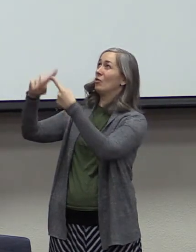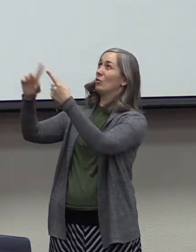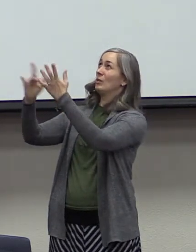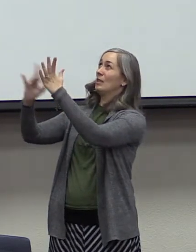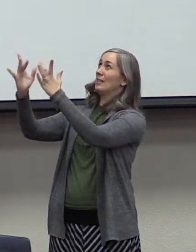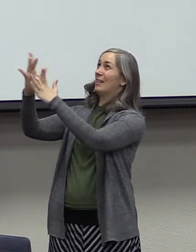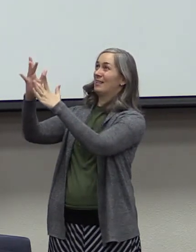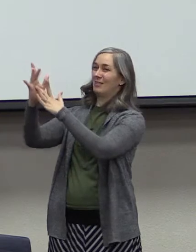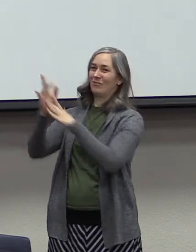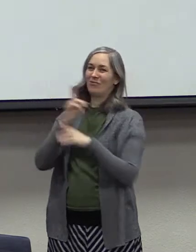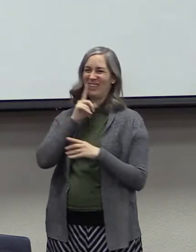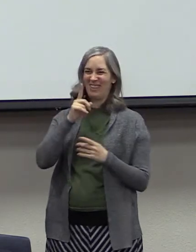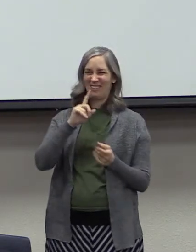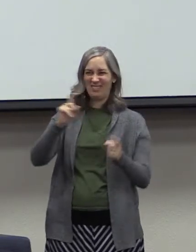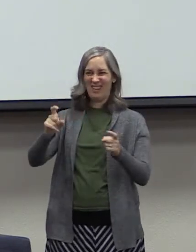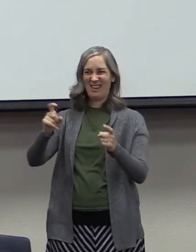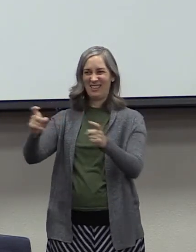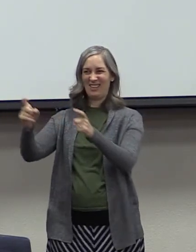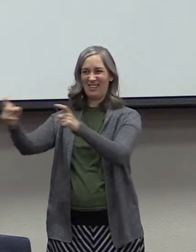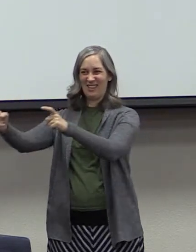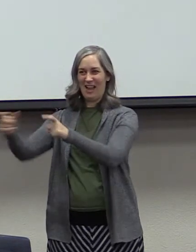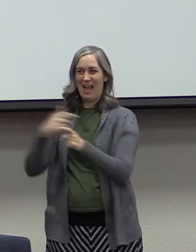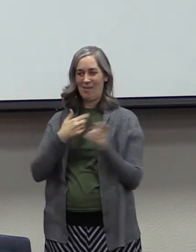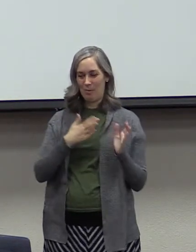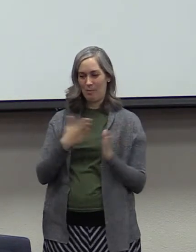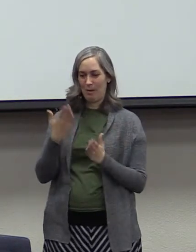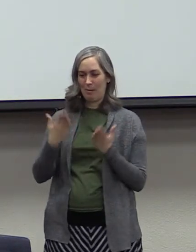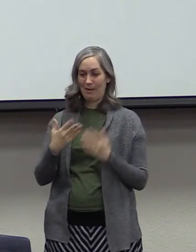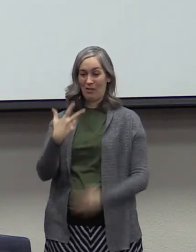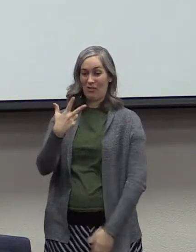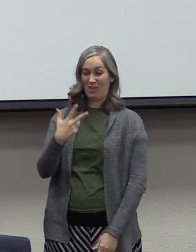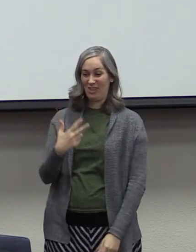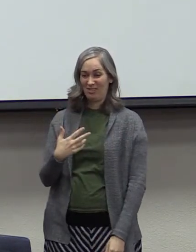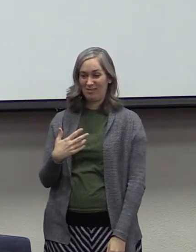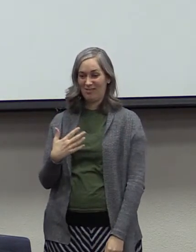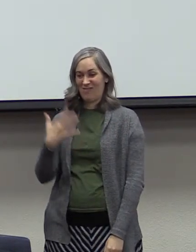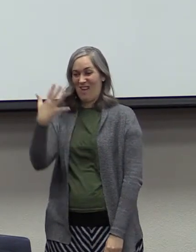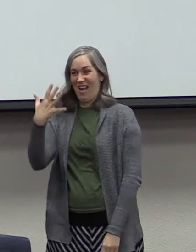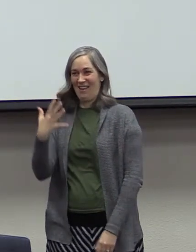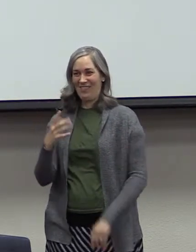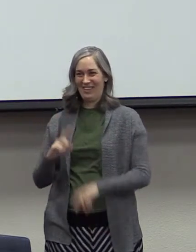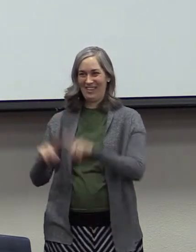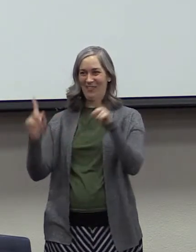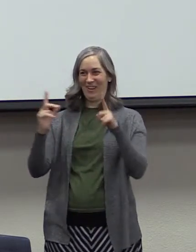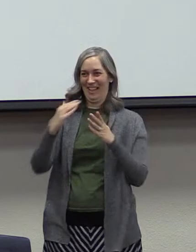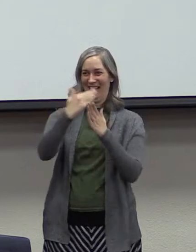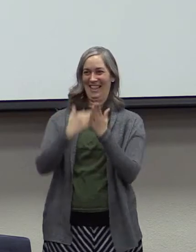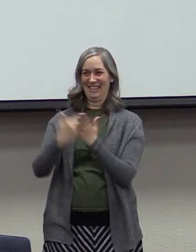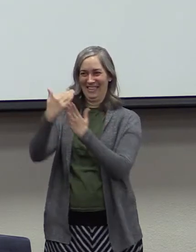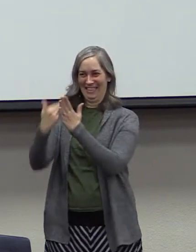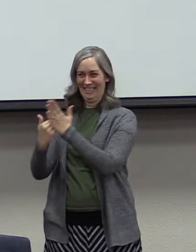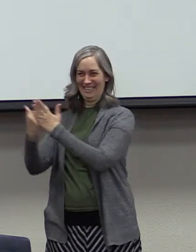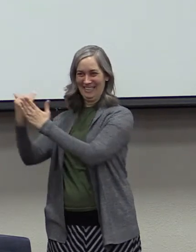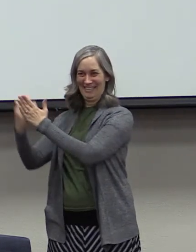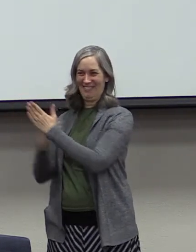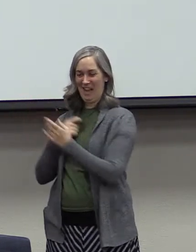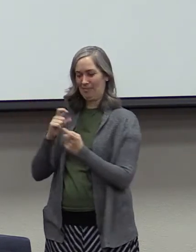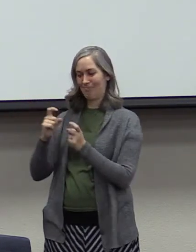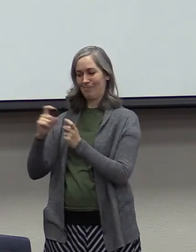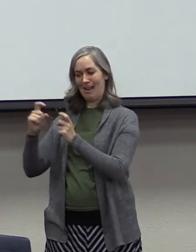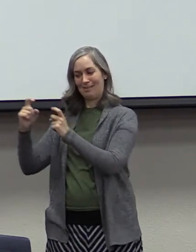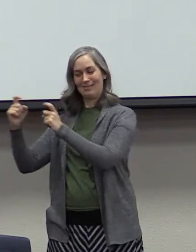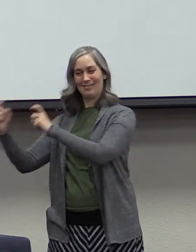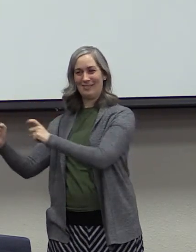I've prepared 3 or 4 or 5 sermons, and I'm not sure if I'm through with this one, if it really fits what I want